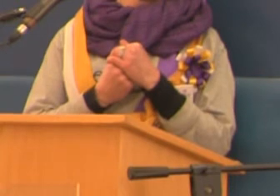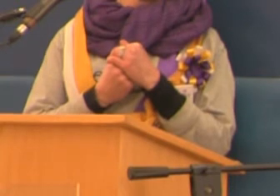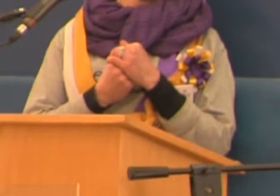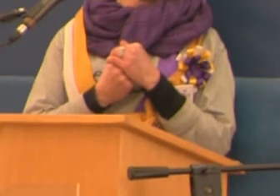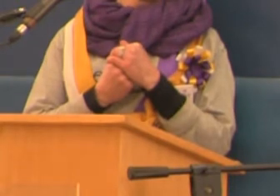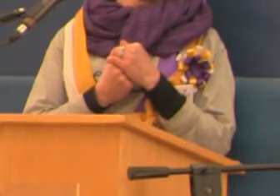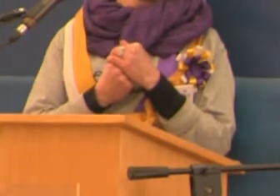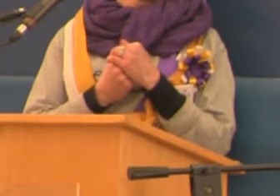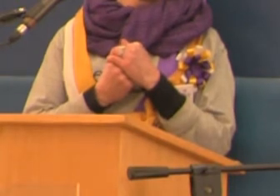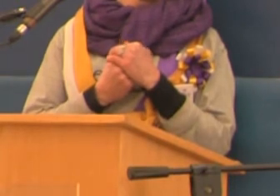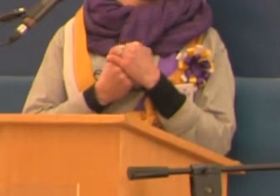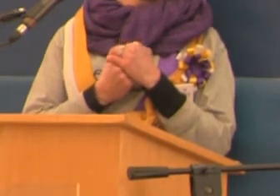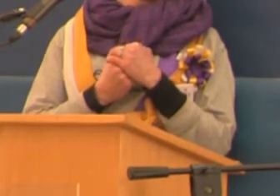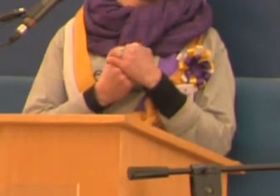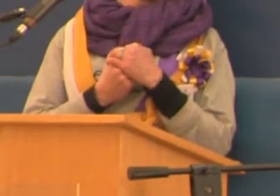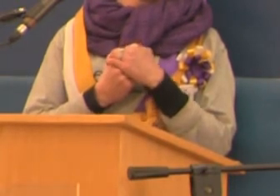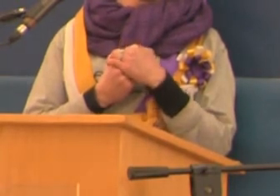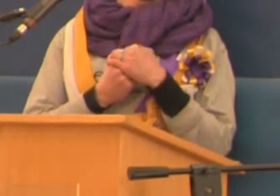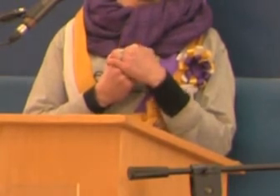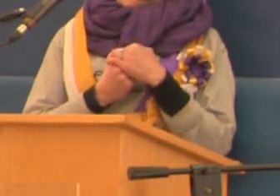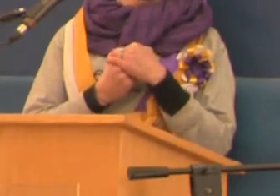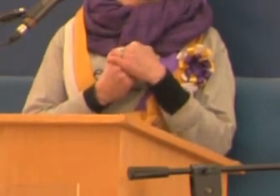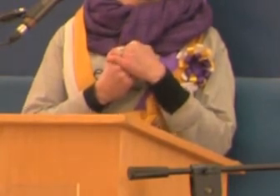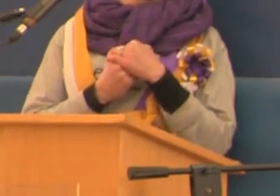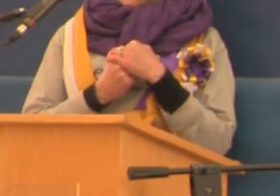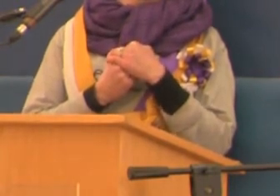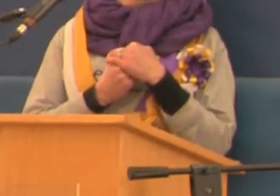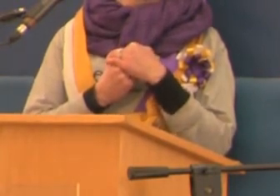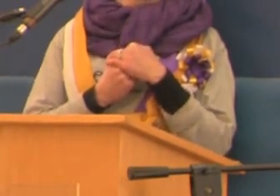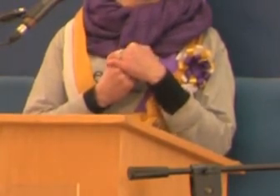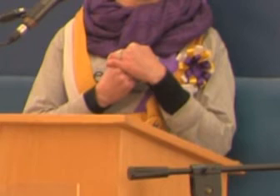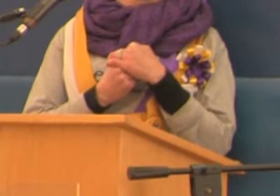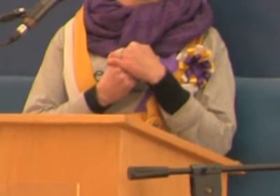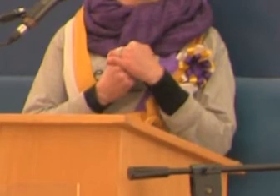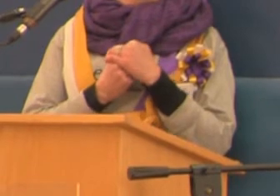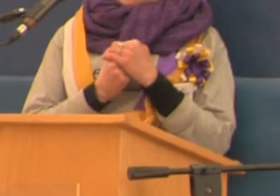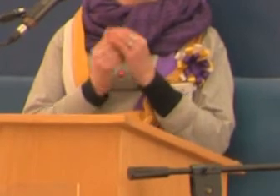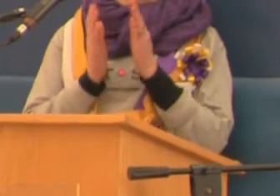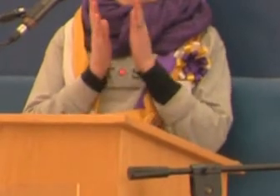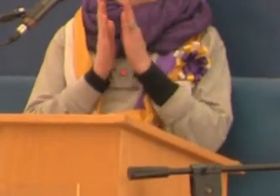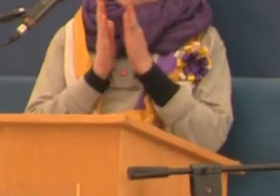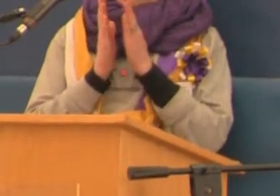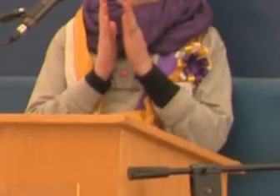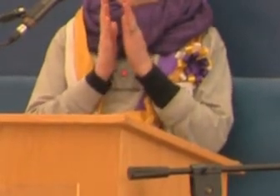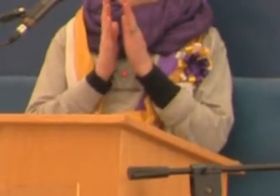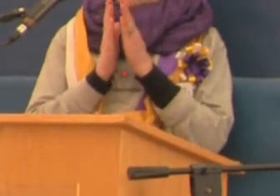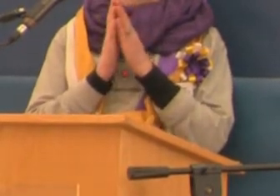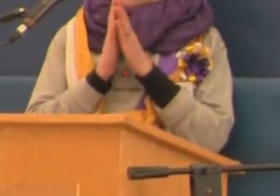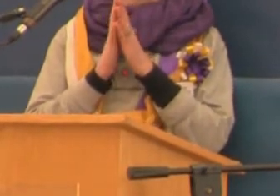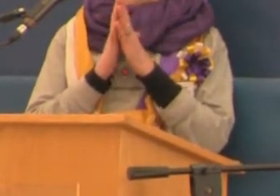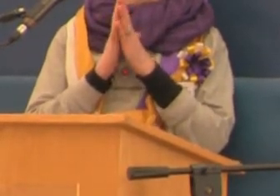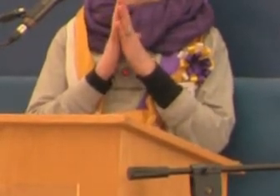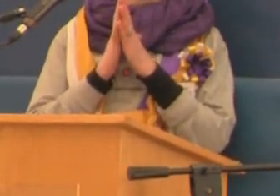ramp. However, the bathroom did not meet my needs, which required it to be a part-time position. The ramp was filled, and I stayed at that job for 3 years,